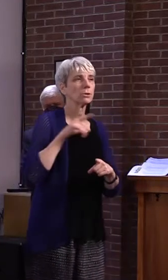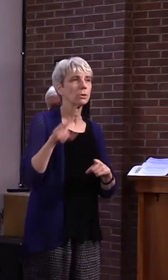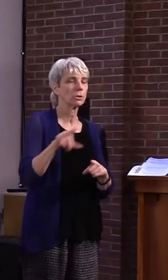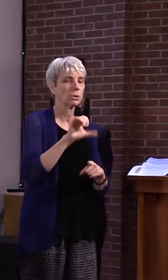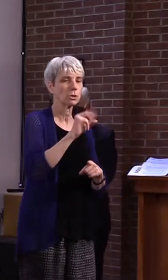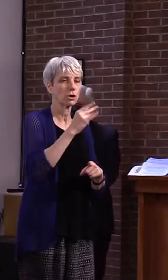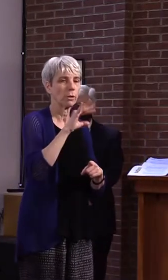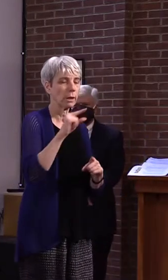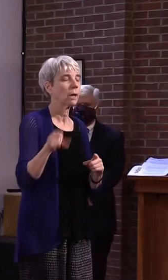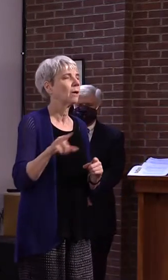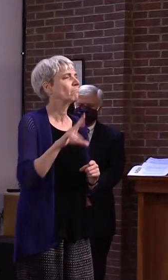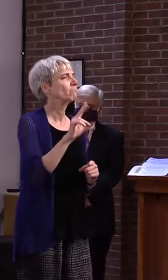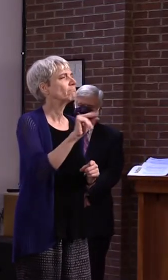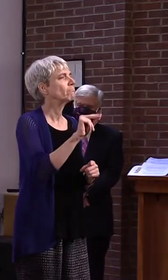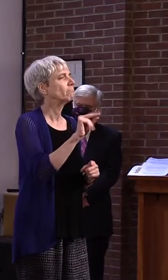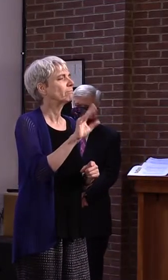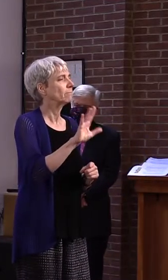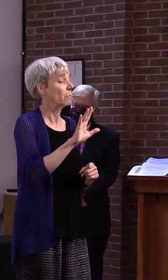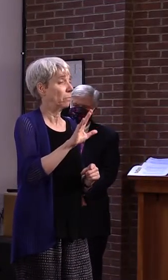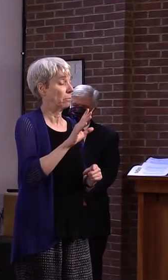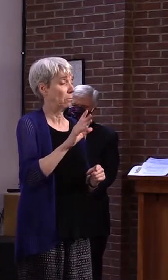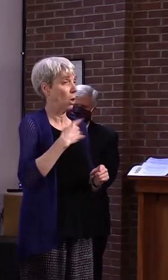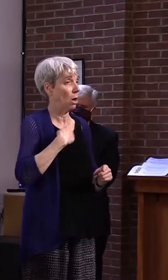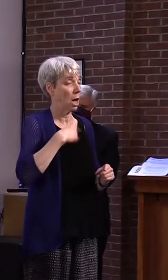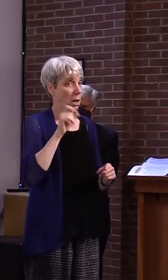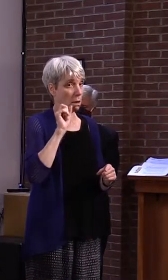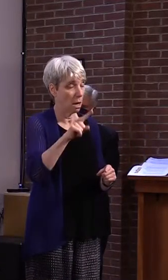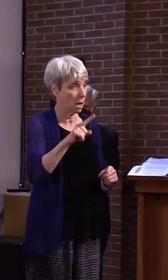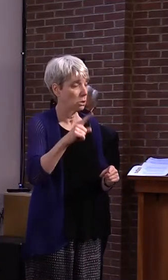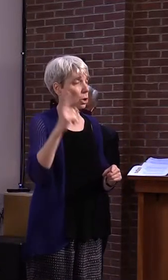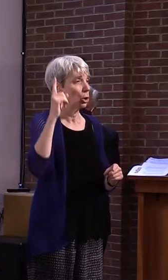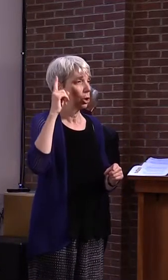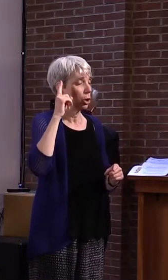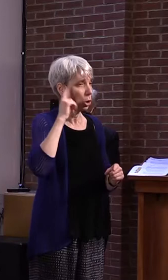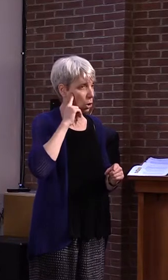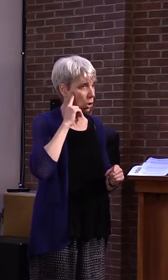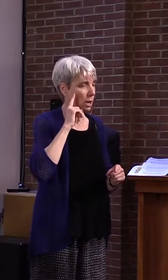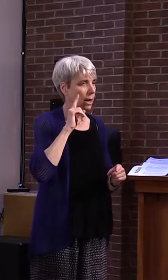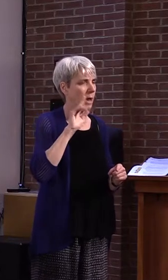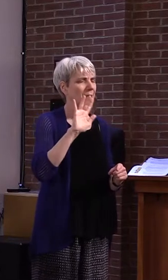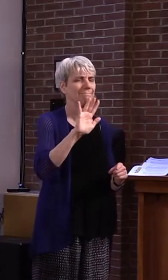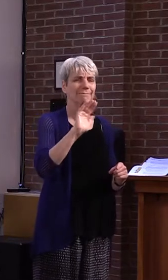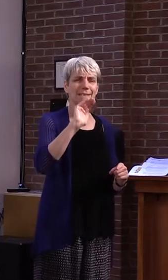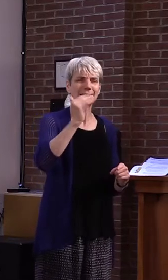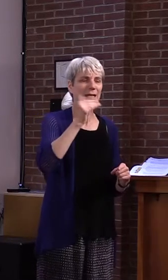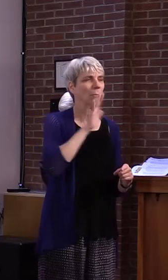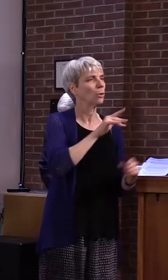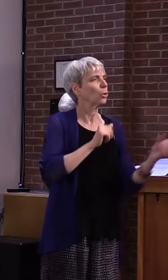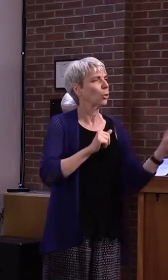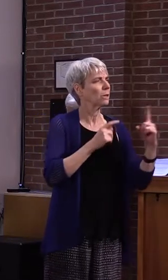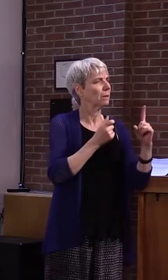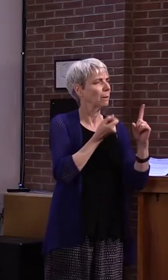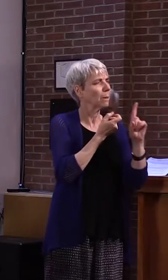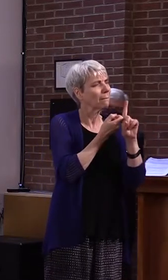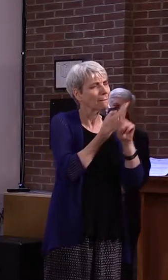the version that I heard there appears to lack some context in the content of your question. I'm not